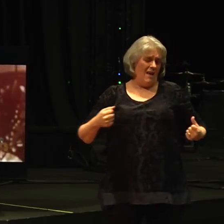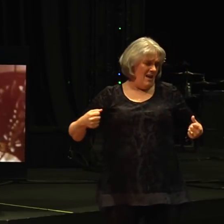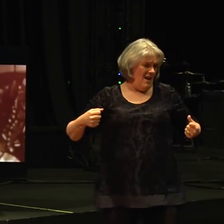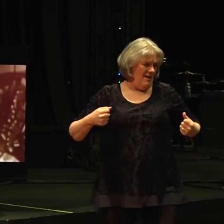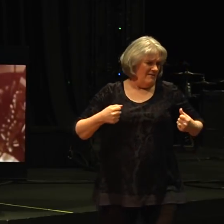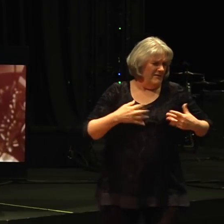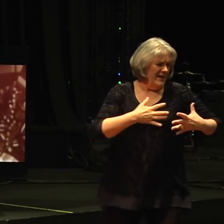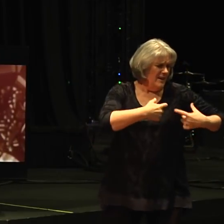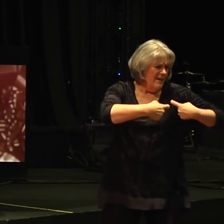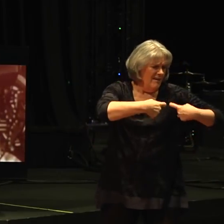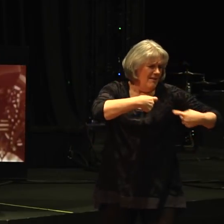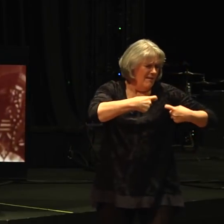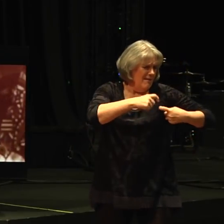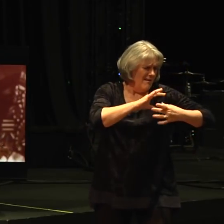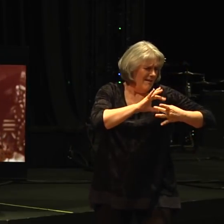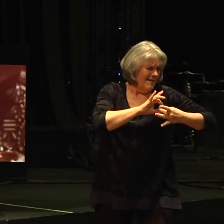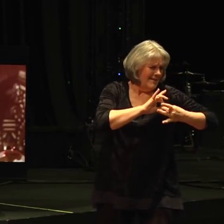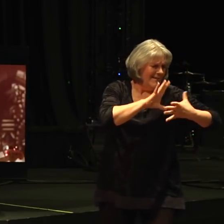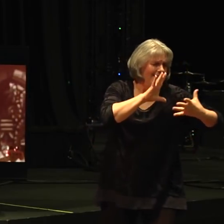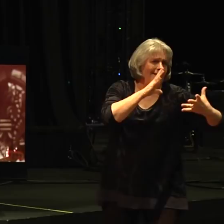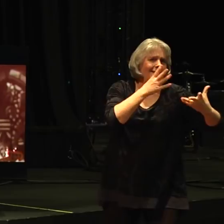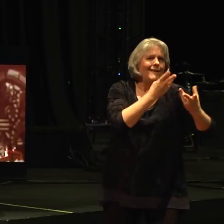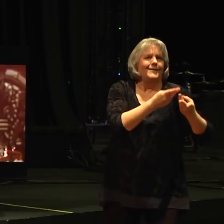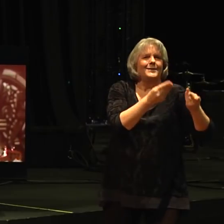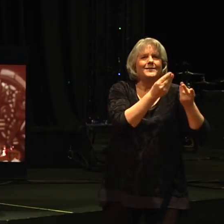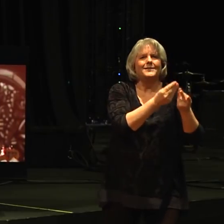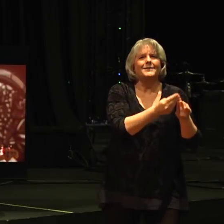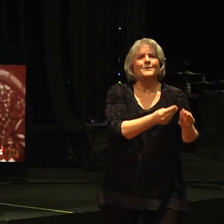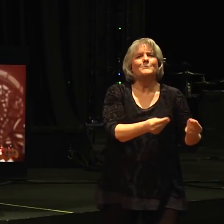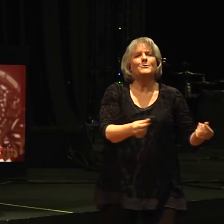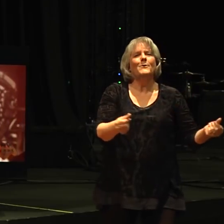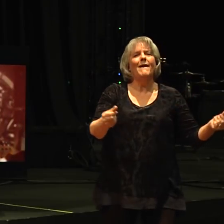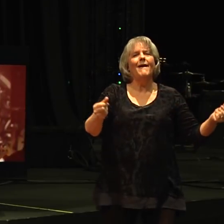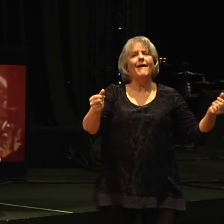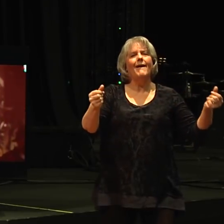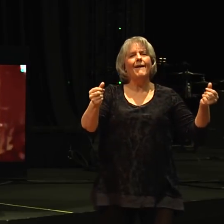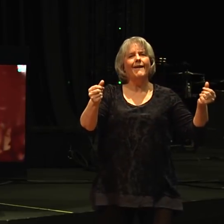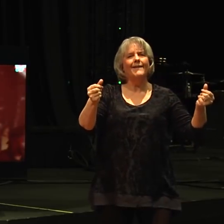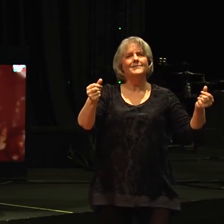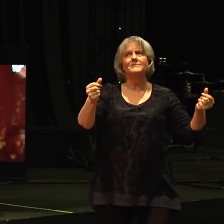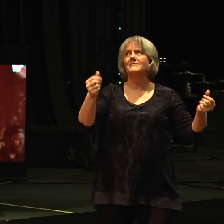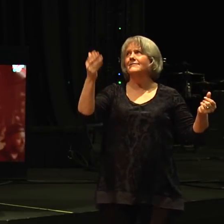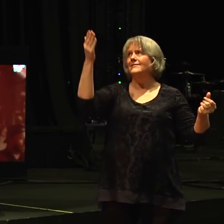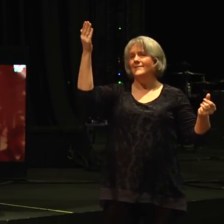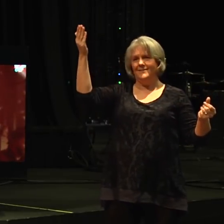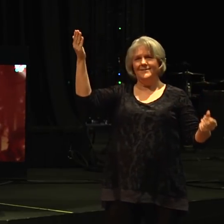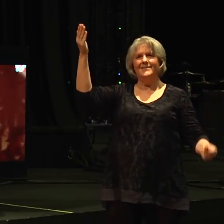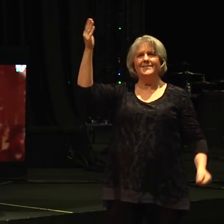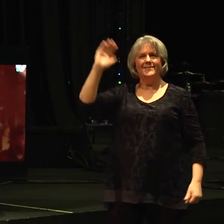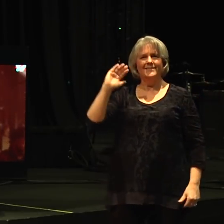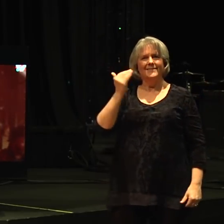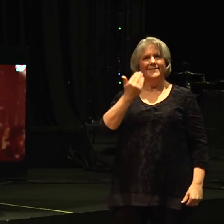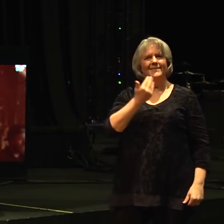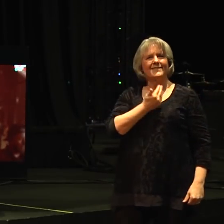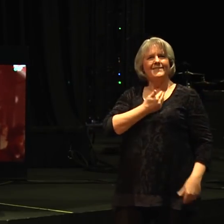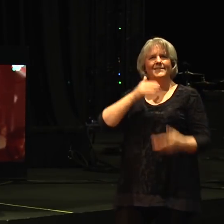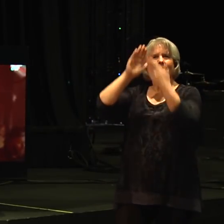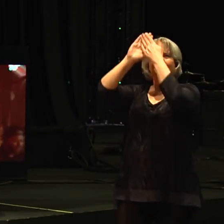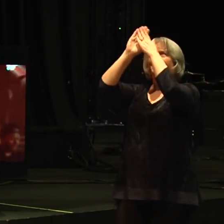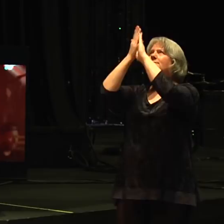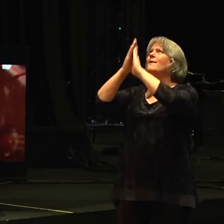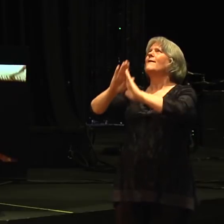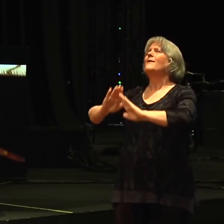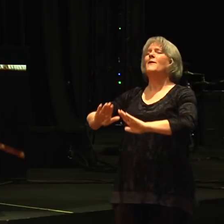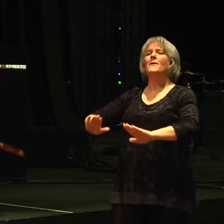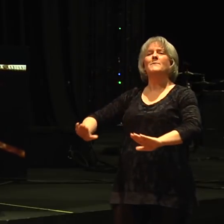The fear that held us now gives way to Him